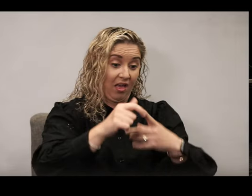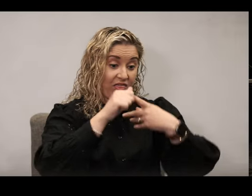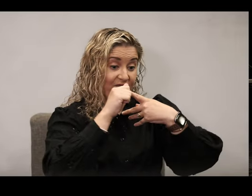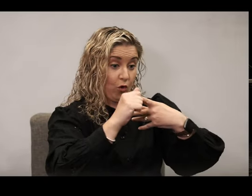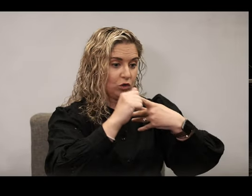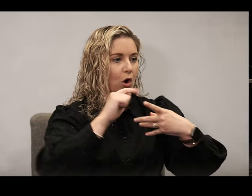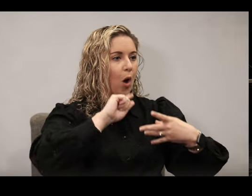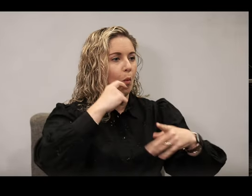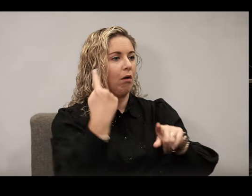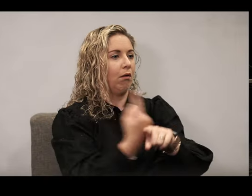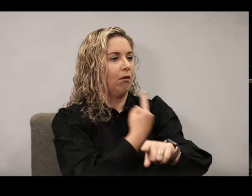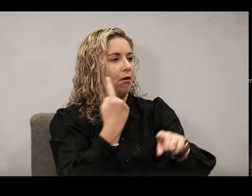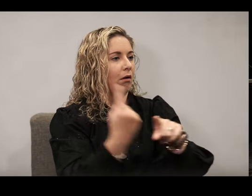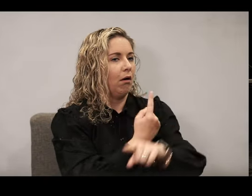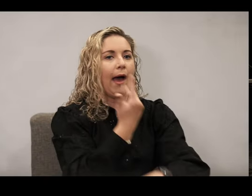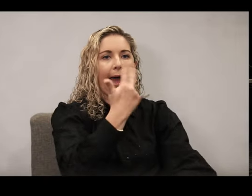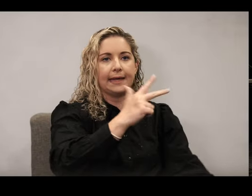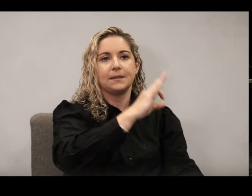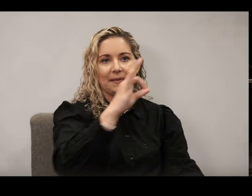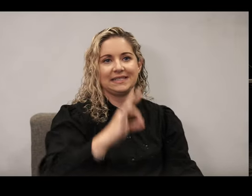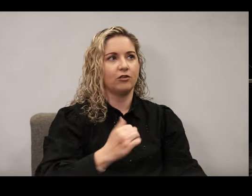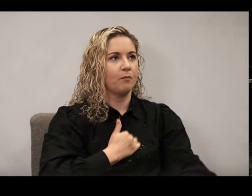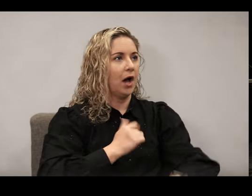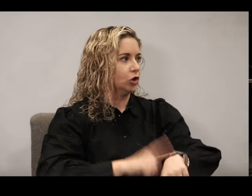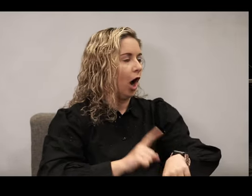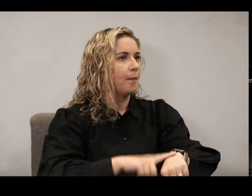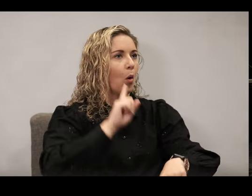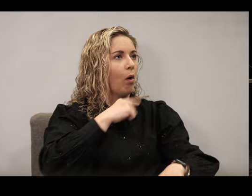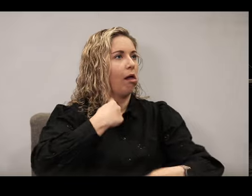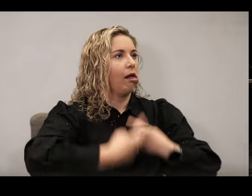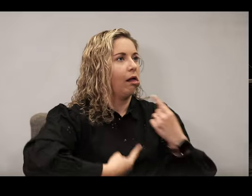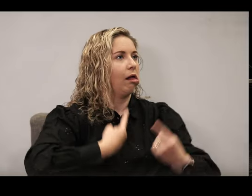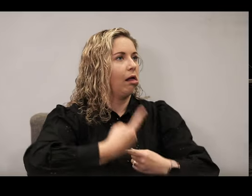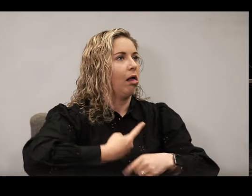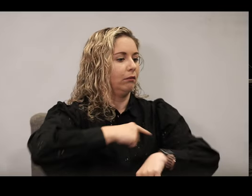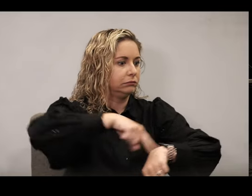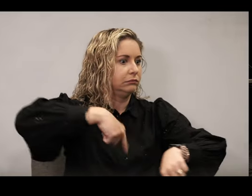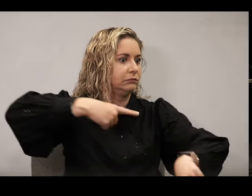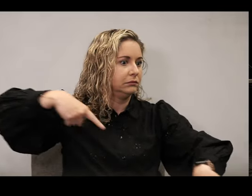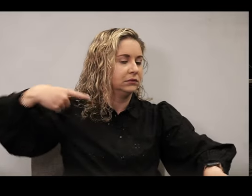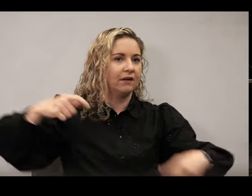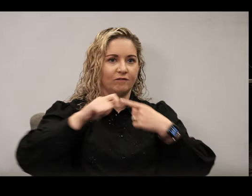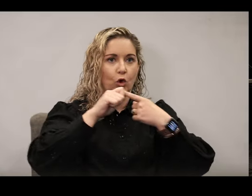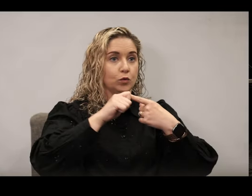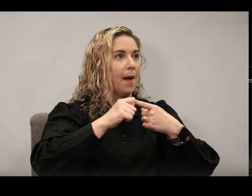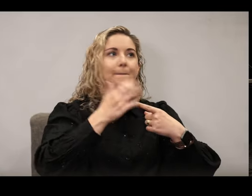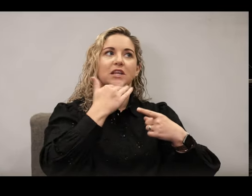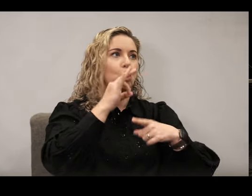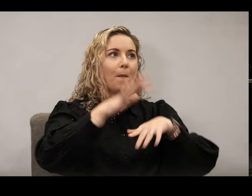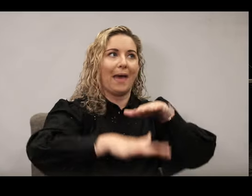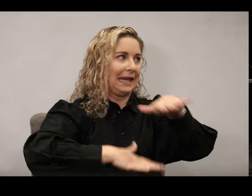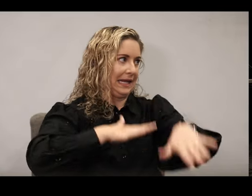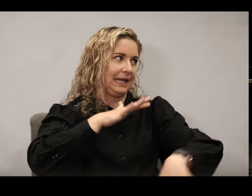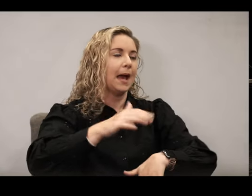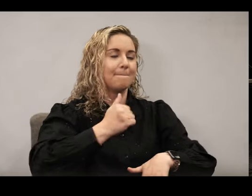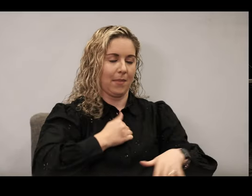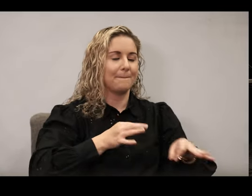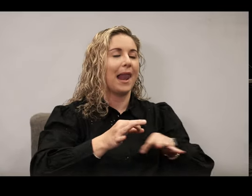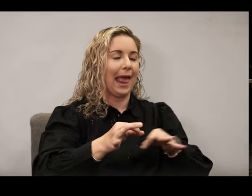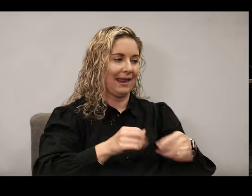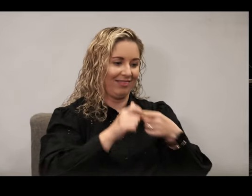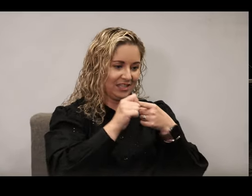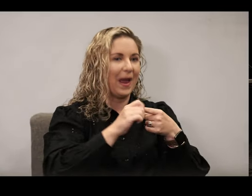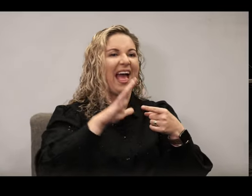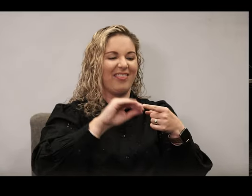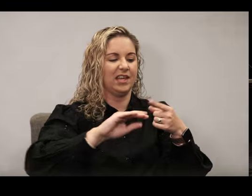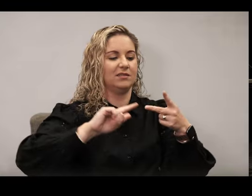first era. So if 80% of my time is gone and I'm only on point one, don't panic. So let's start by looking at